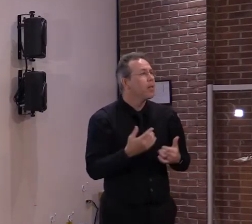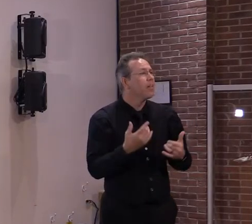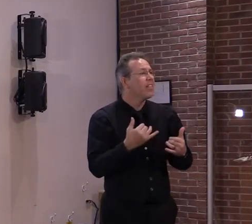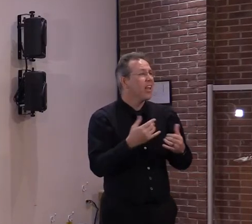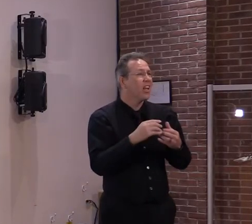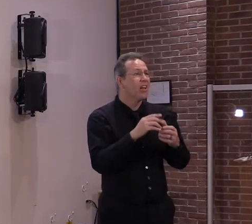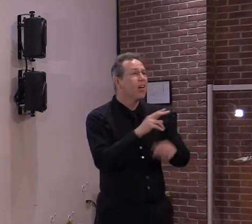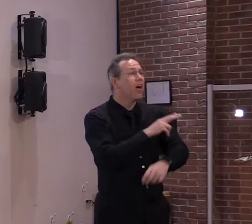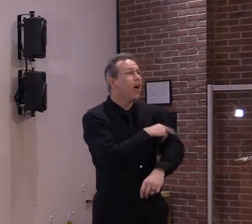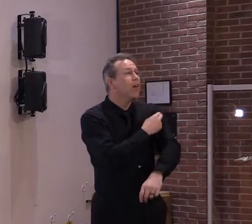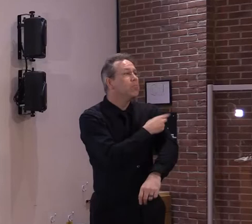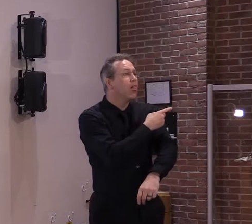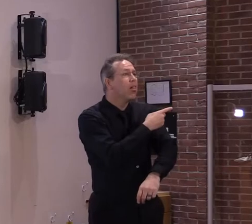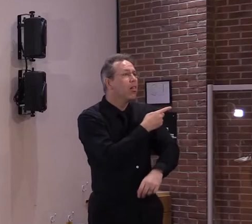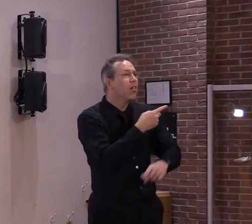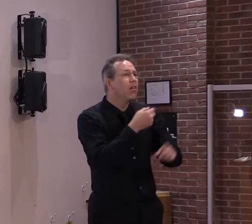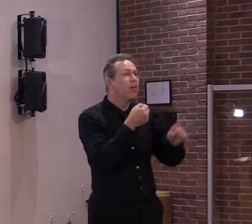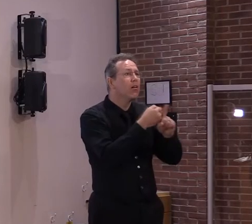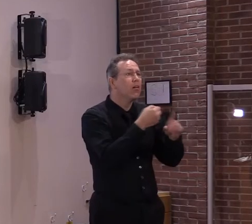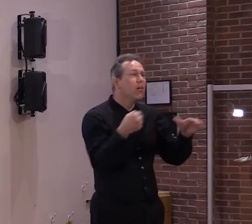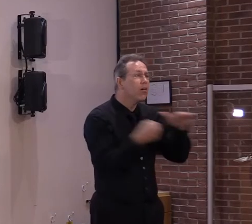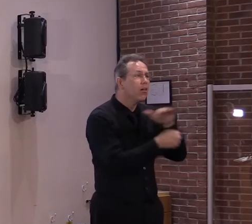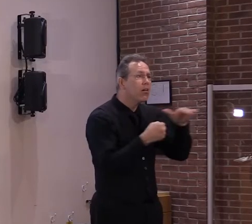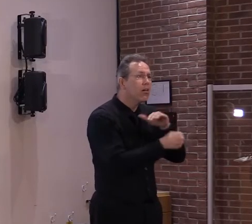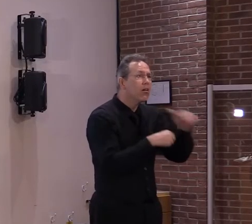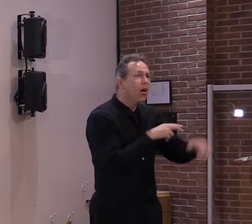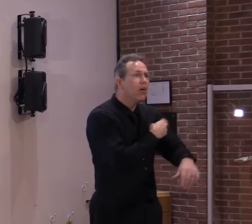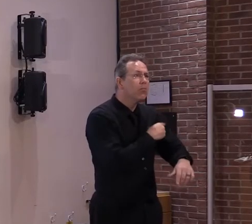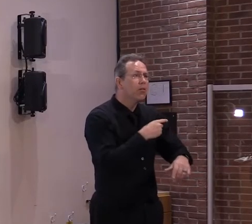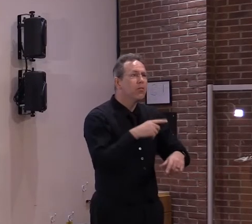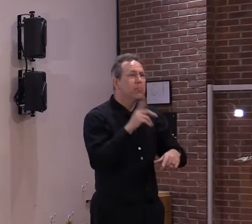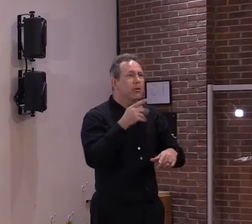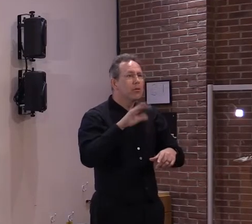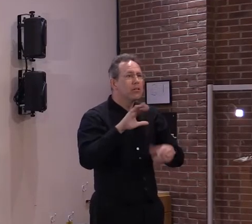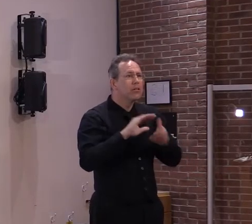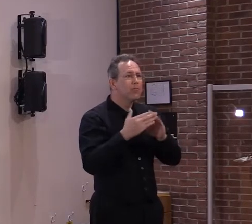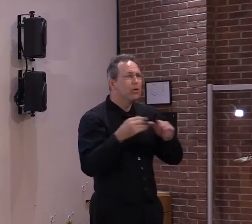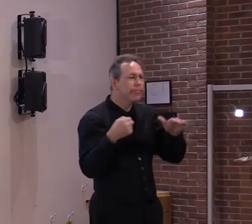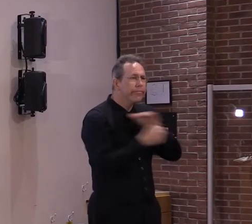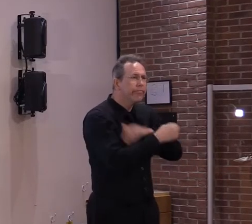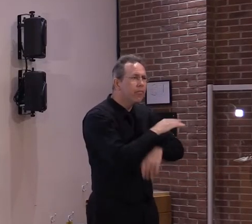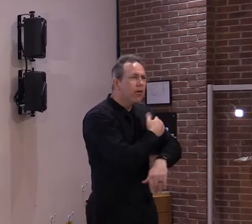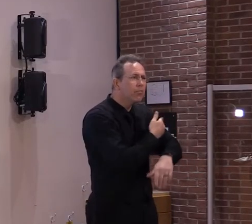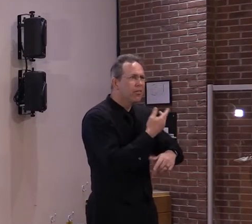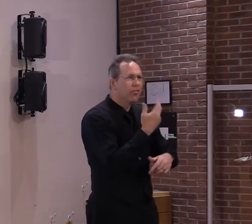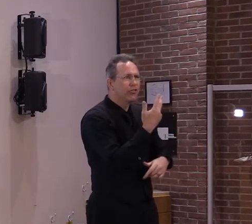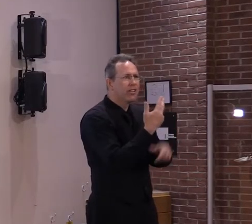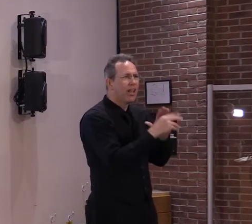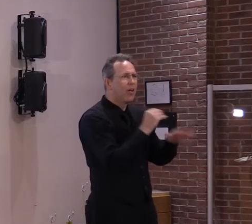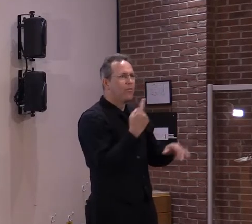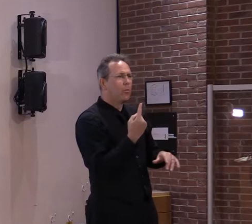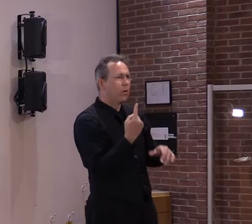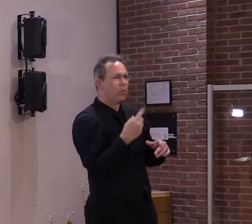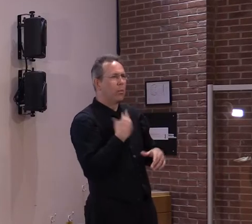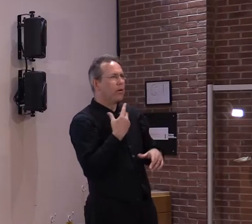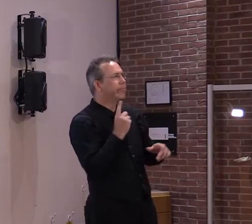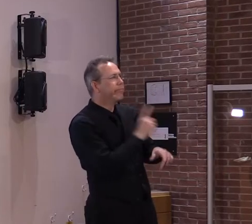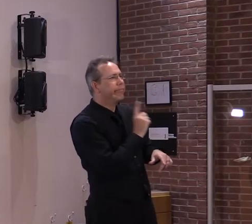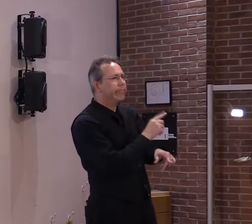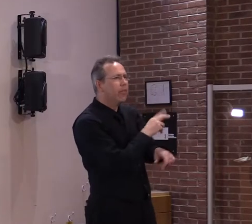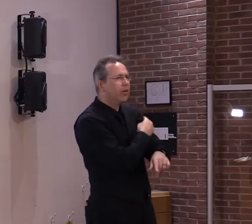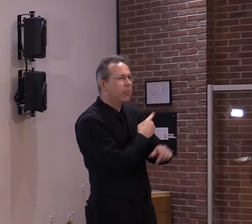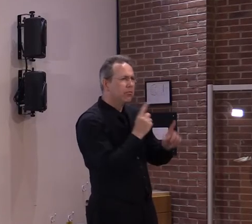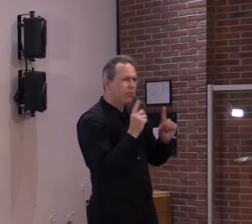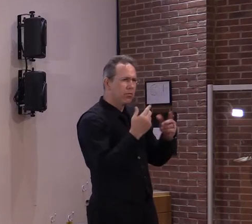3+ to 1. They're now definitely 2 to 1. The only adverse outcome that